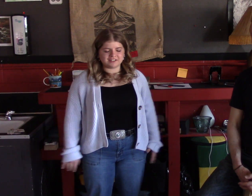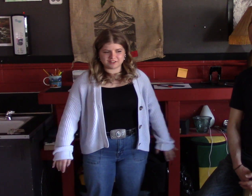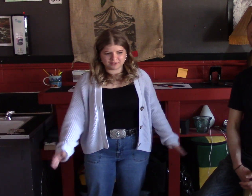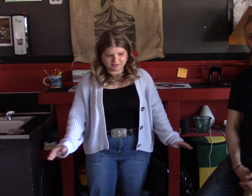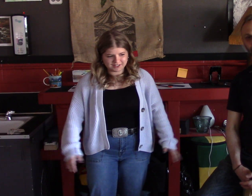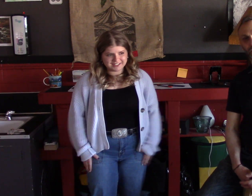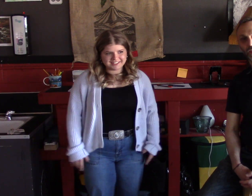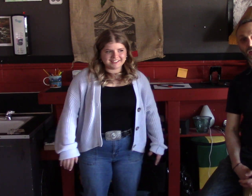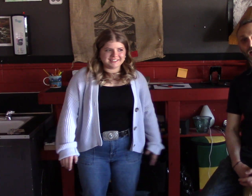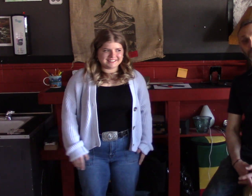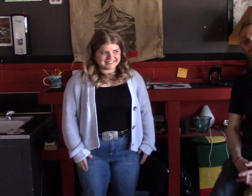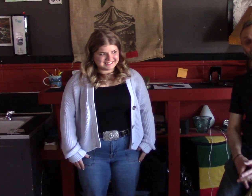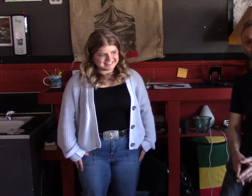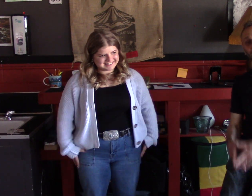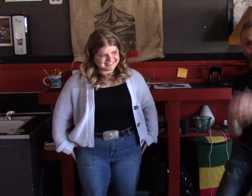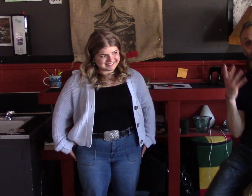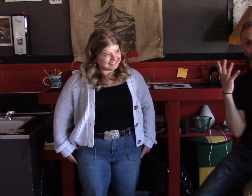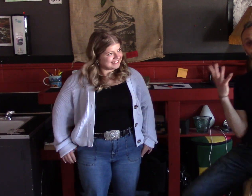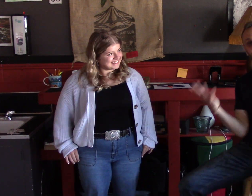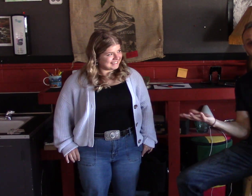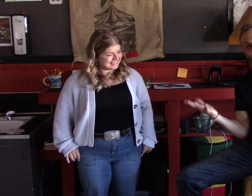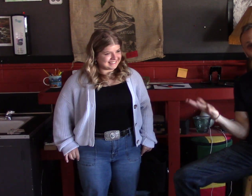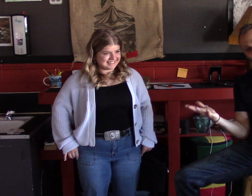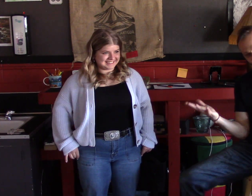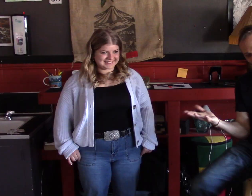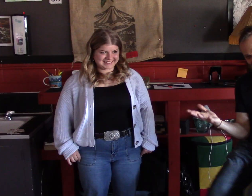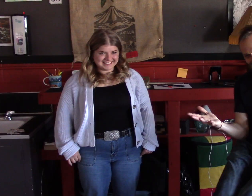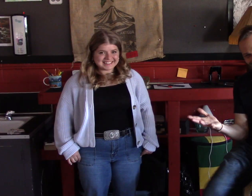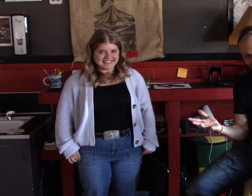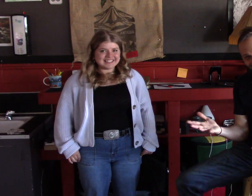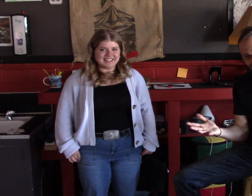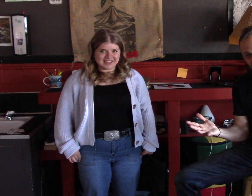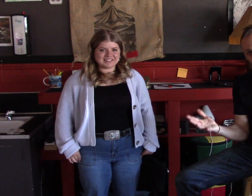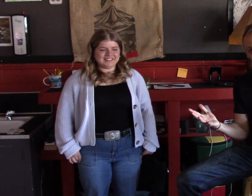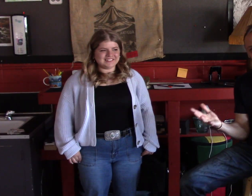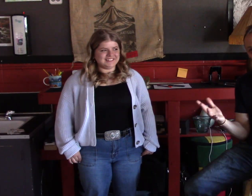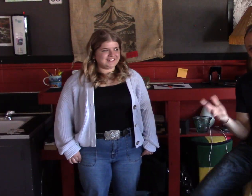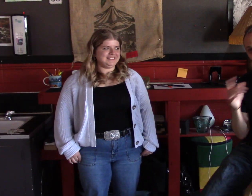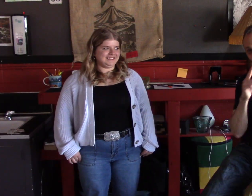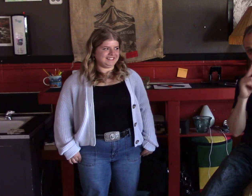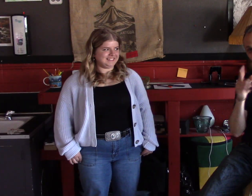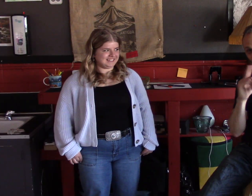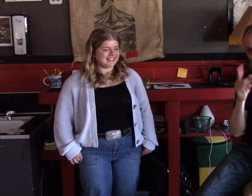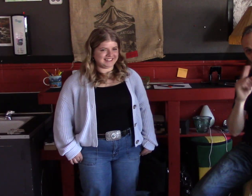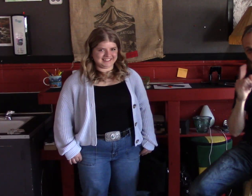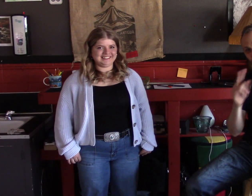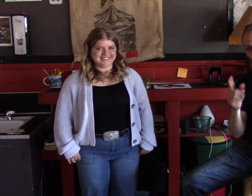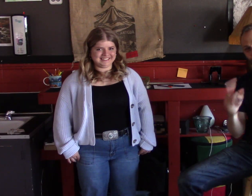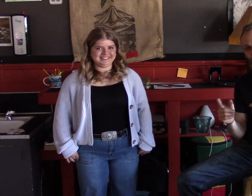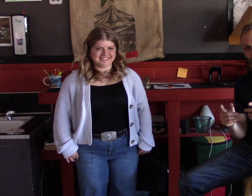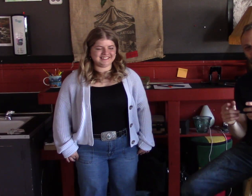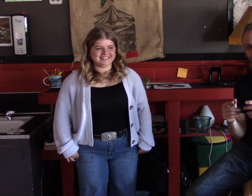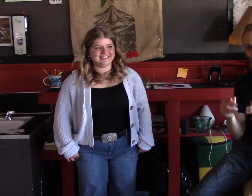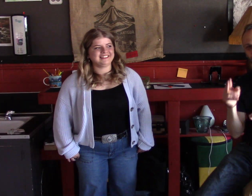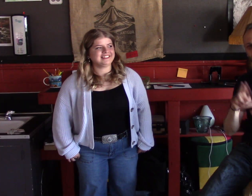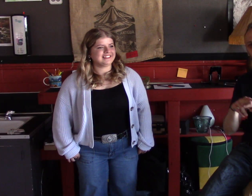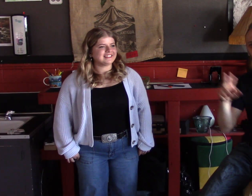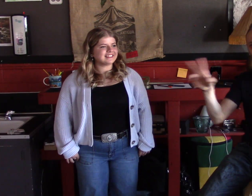so. Imagine that for your phys ed class. You don't have to yell and use your voice all the time. Simple